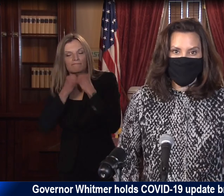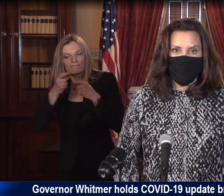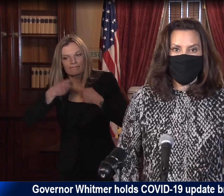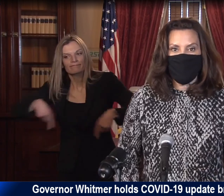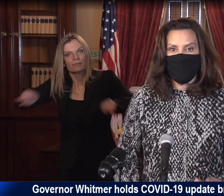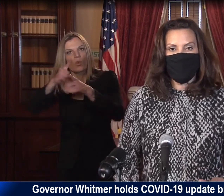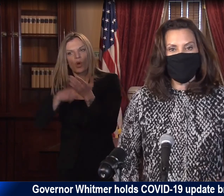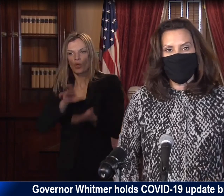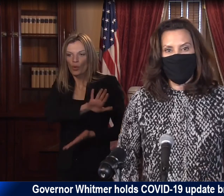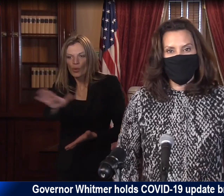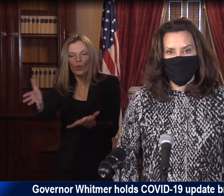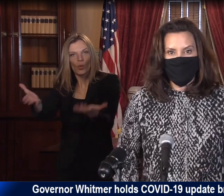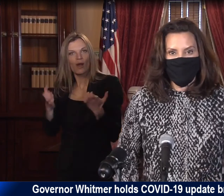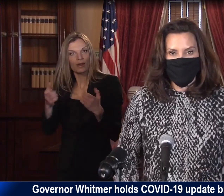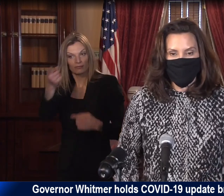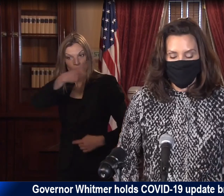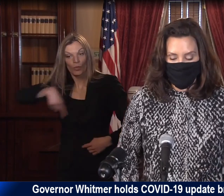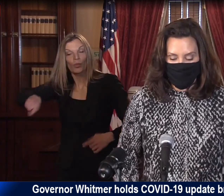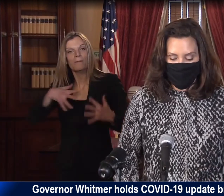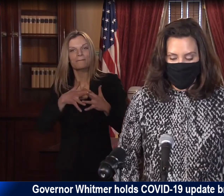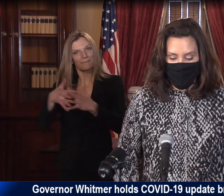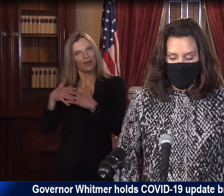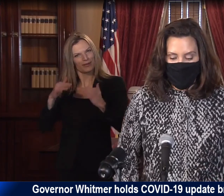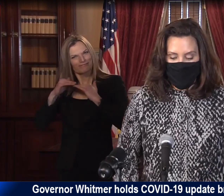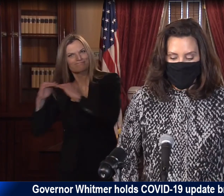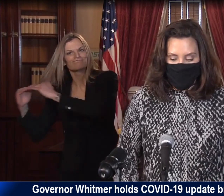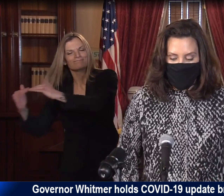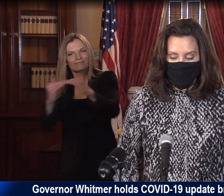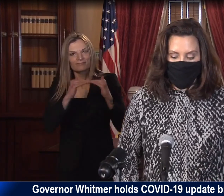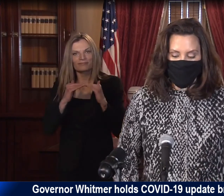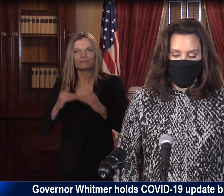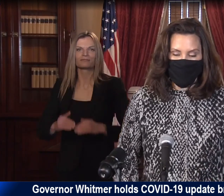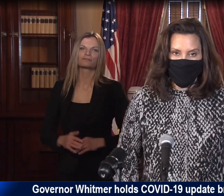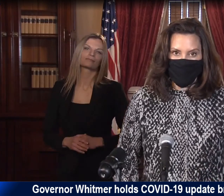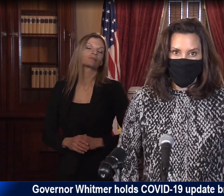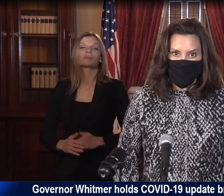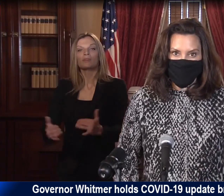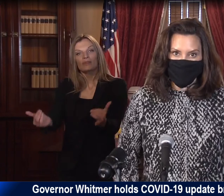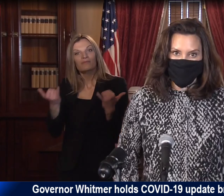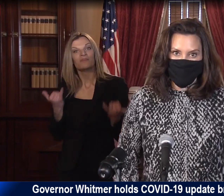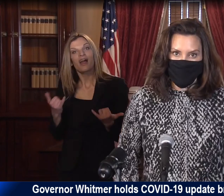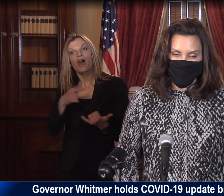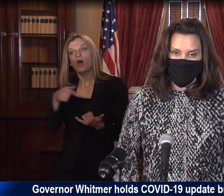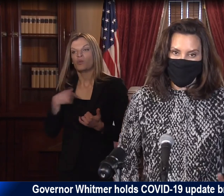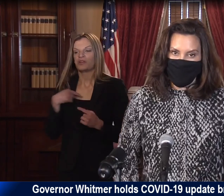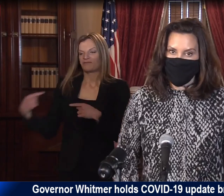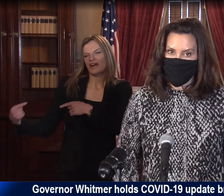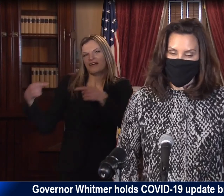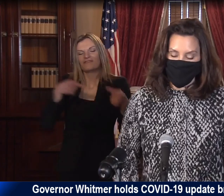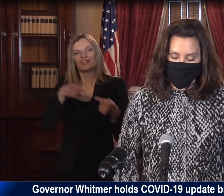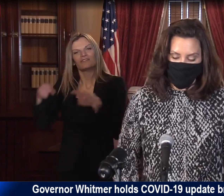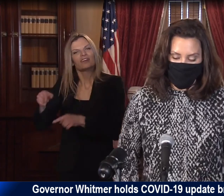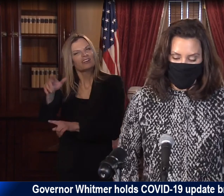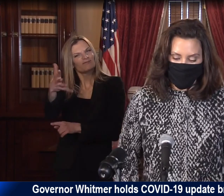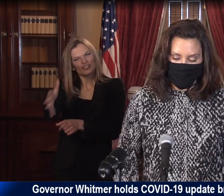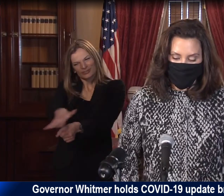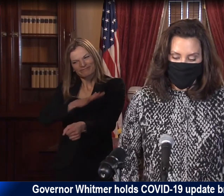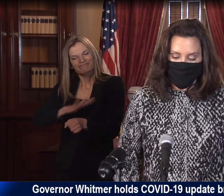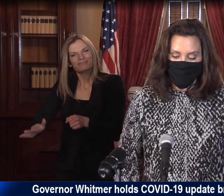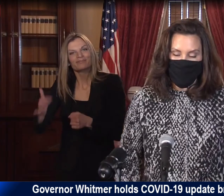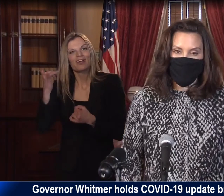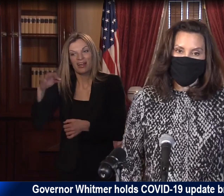cannot forget that we are Americans first. It's time to come together and to put this election behind us once and for